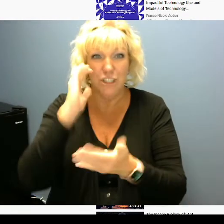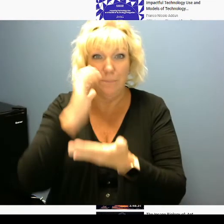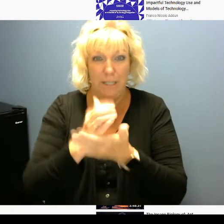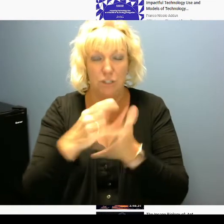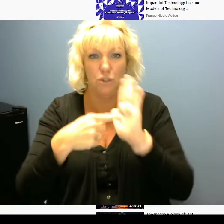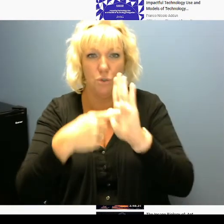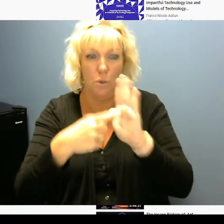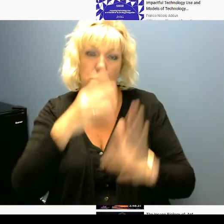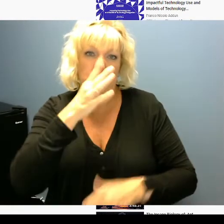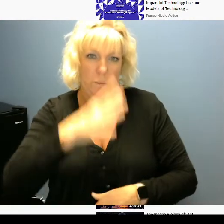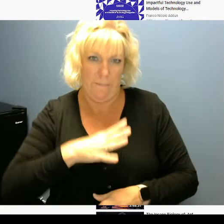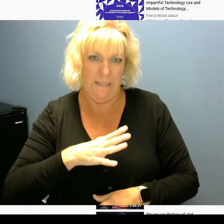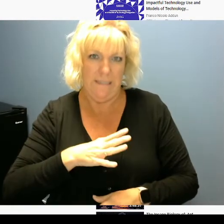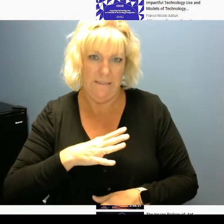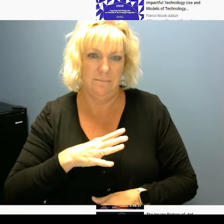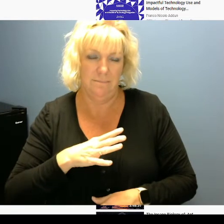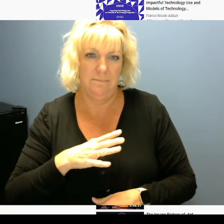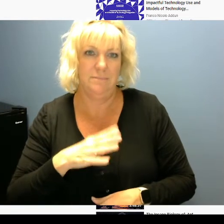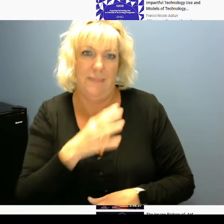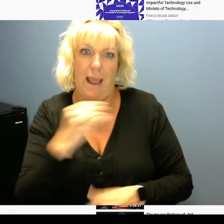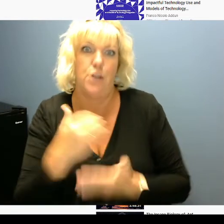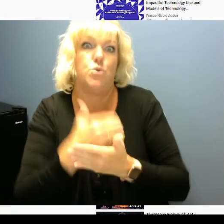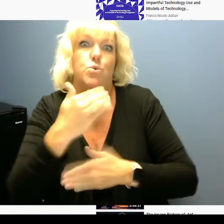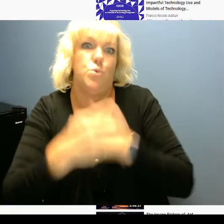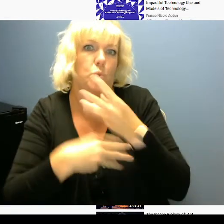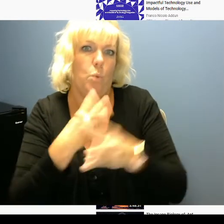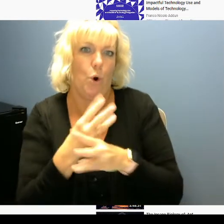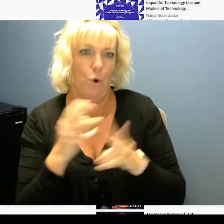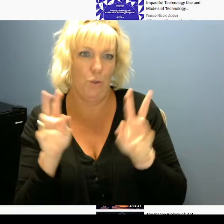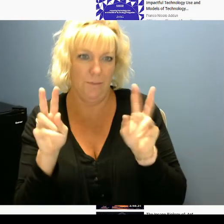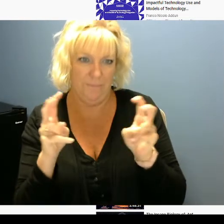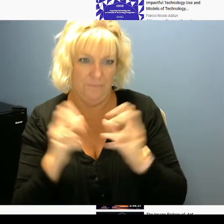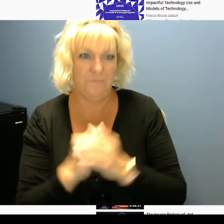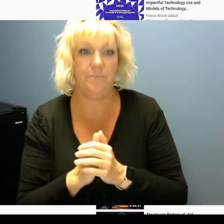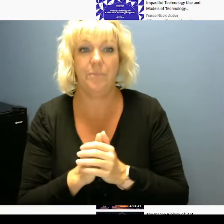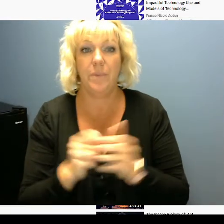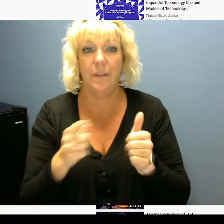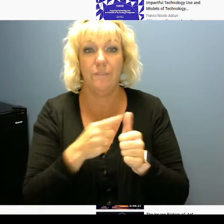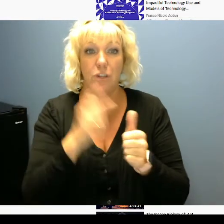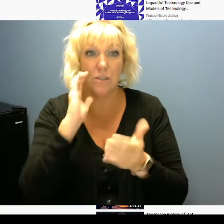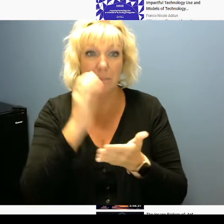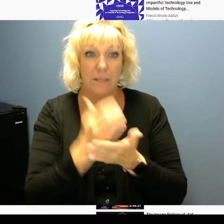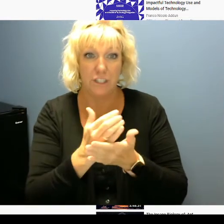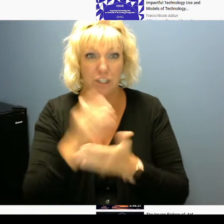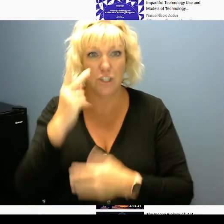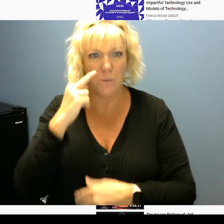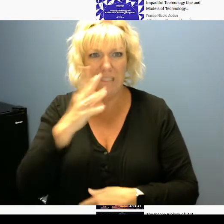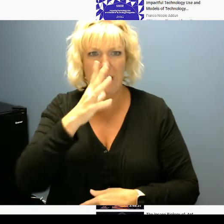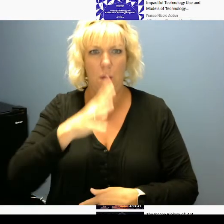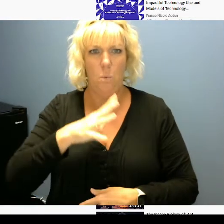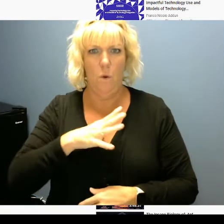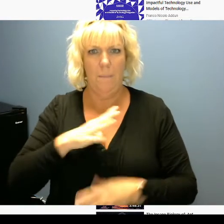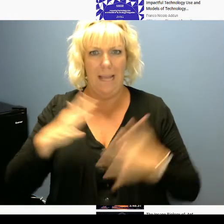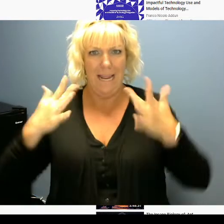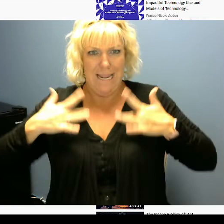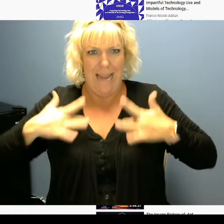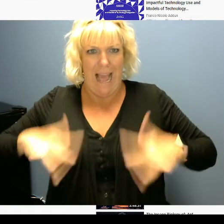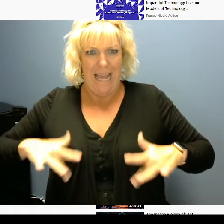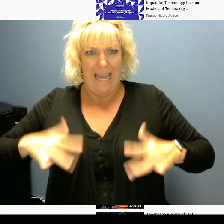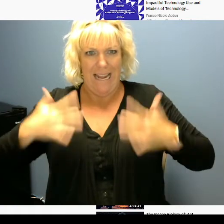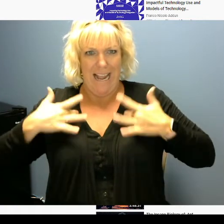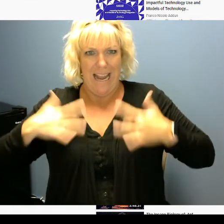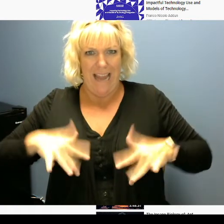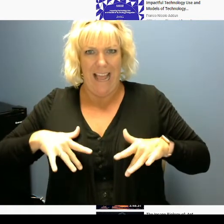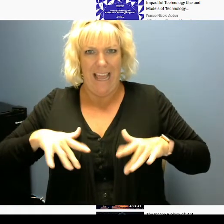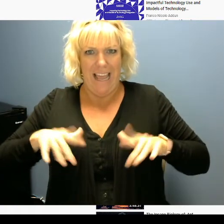in the New World. In this image, you have a woman who is naked, quite visibly naked. Like, she looks naked to